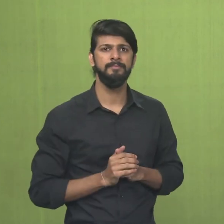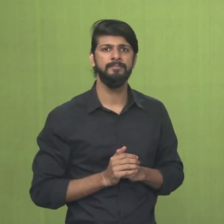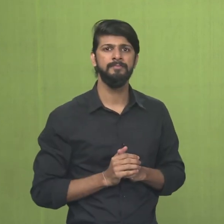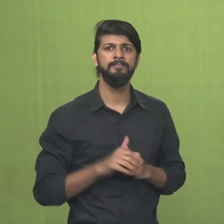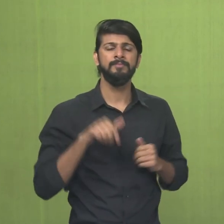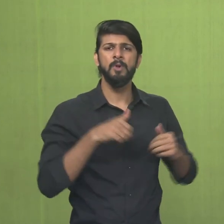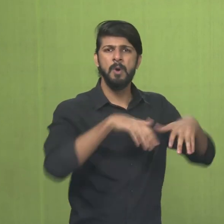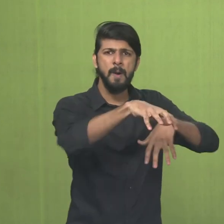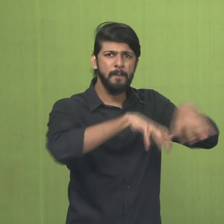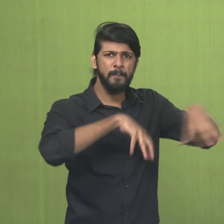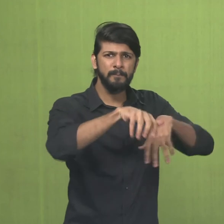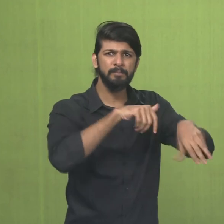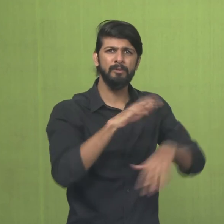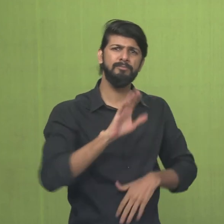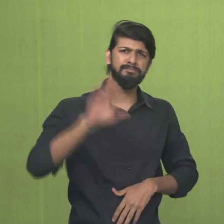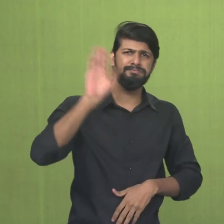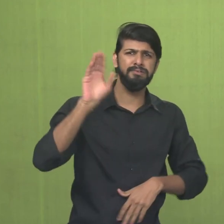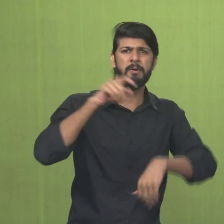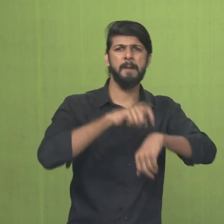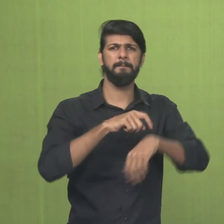markets, the hustle bustle.